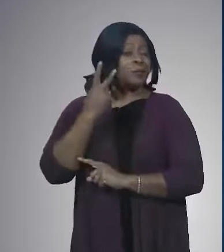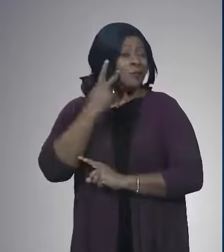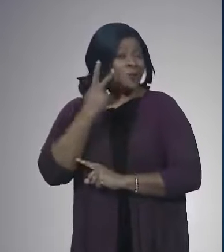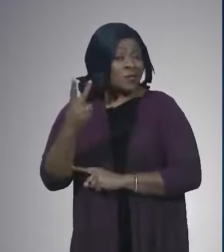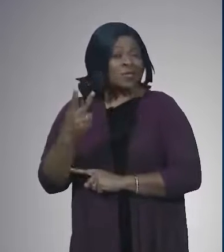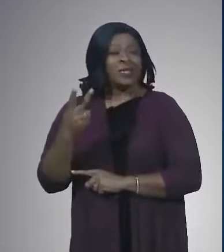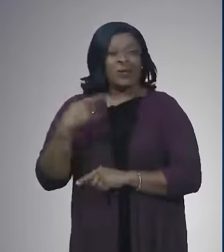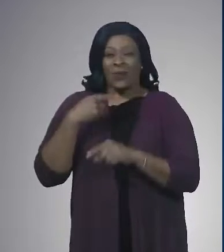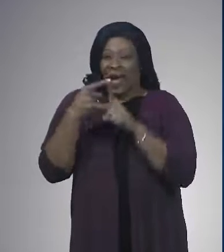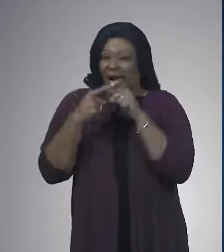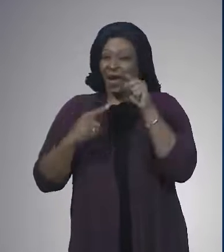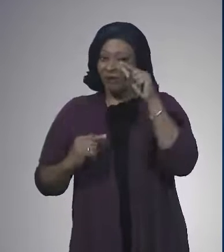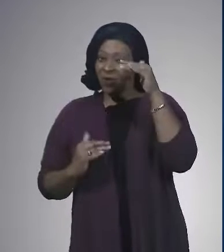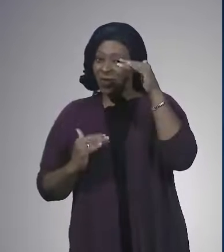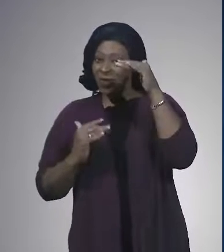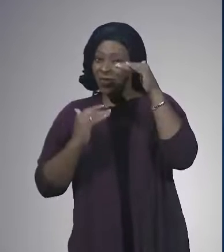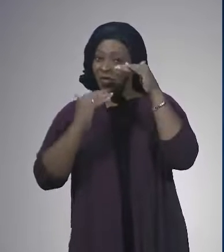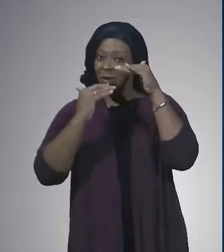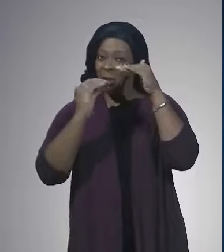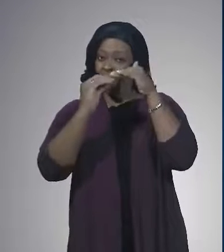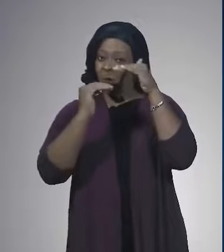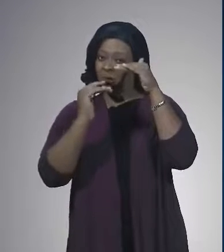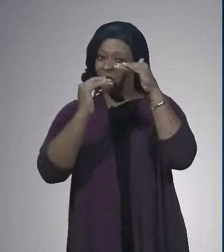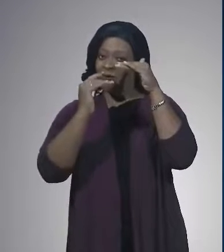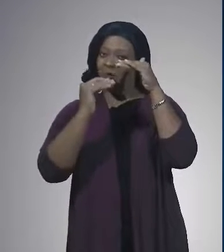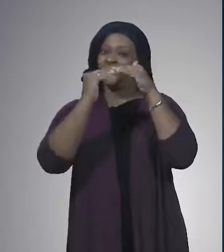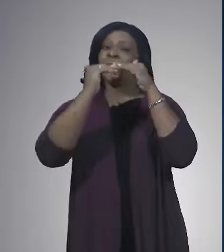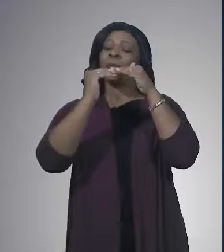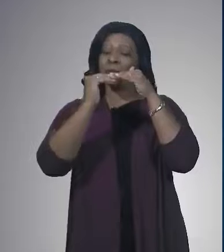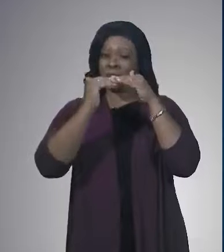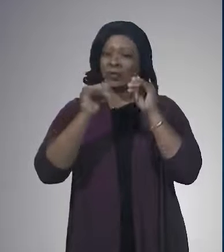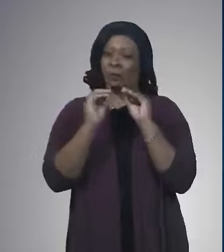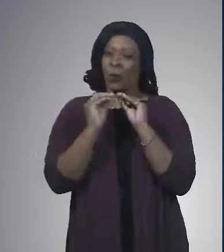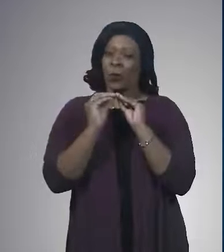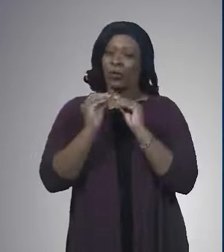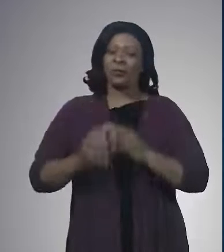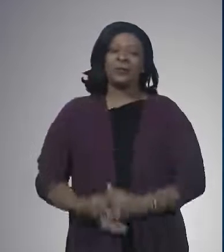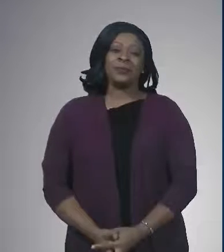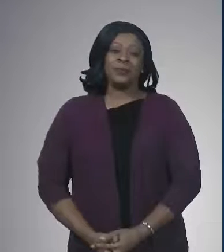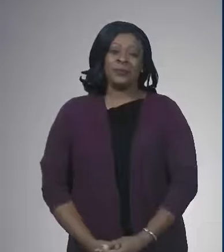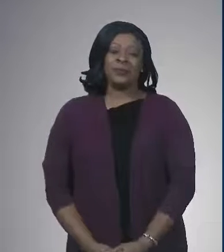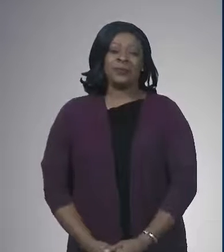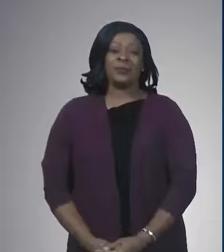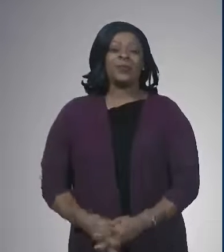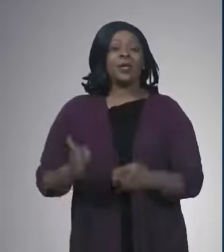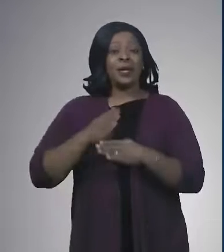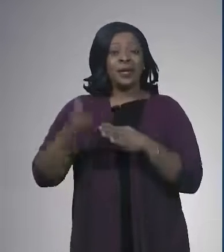than halfway there, but have a long way to go to reach our goal. This is the end of the slides.